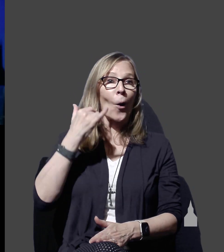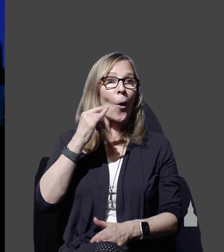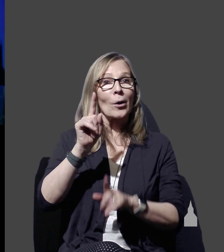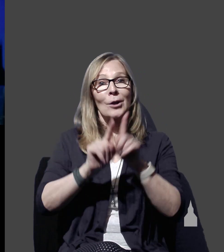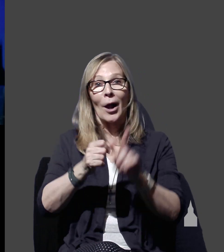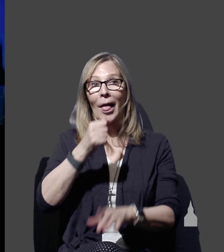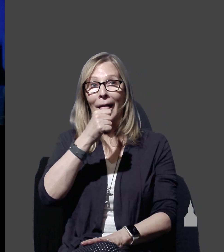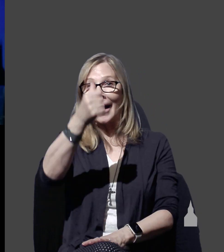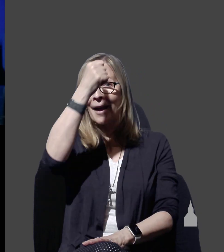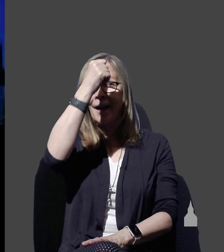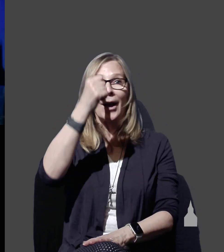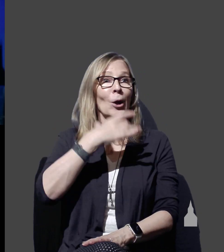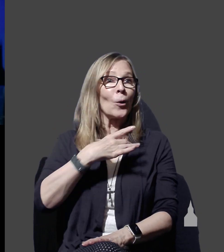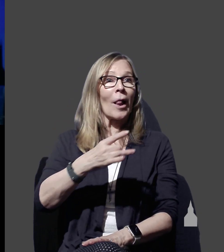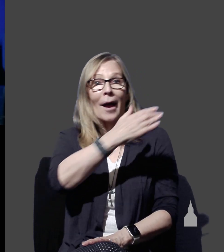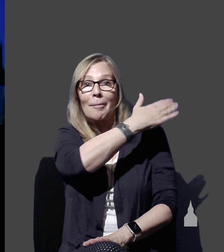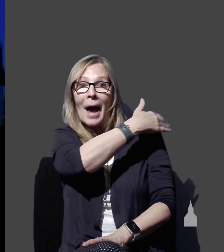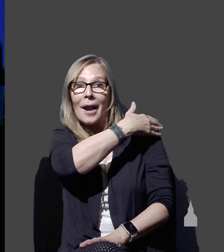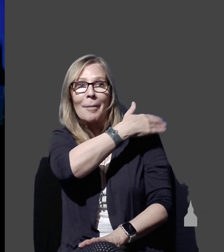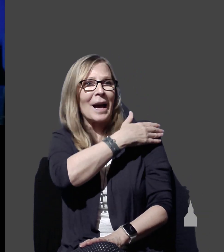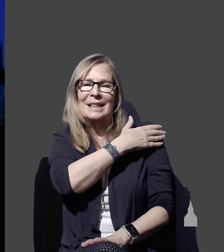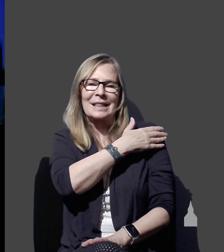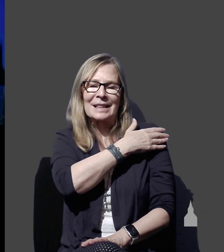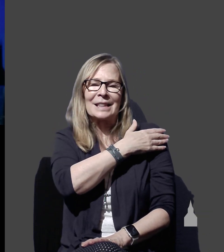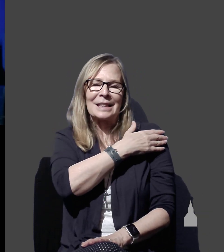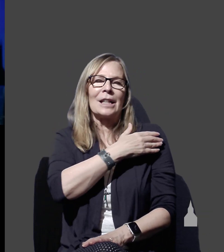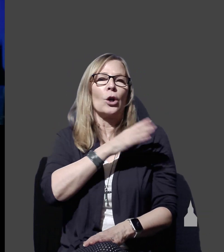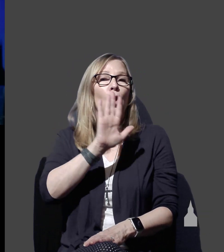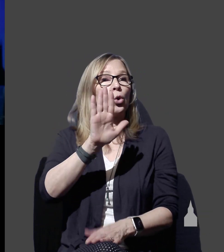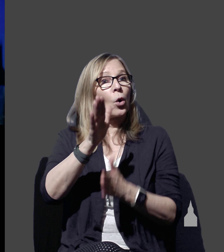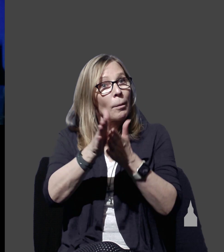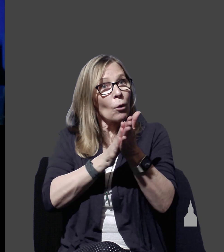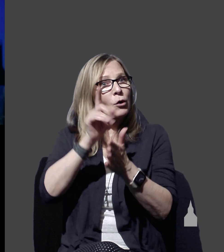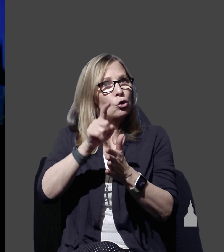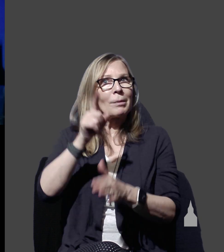Your motivation needs to be that God is watching and He cares.